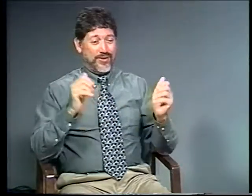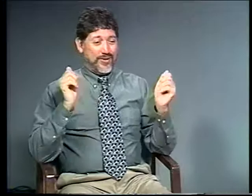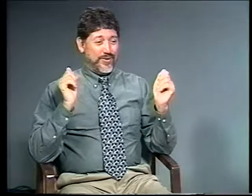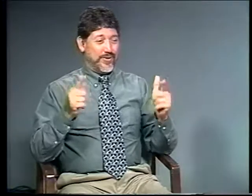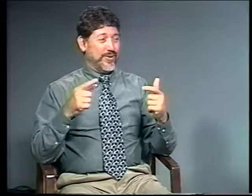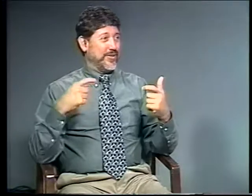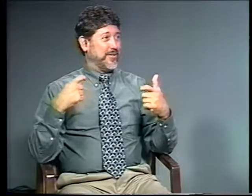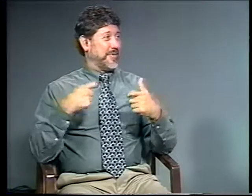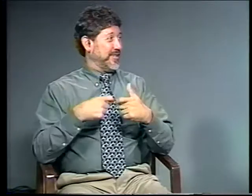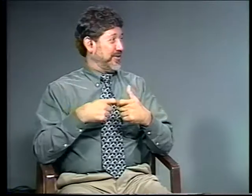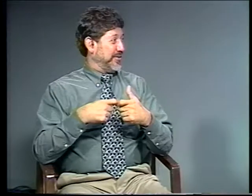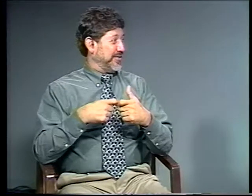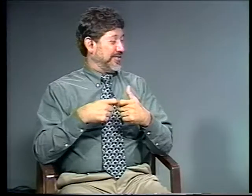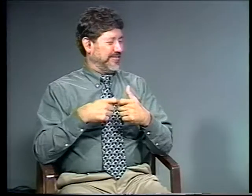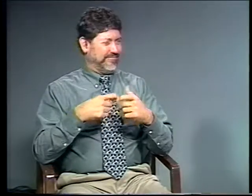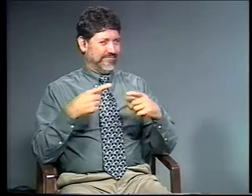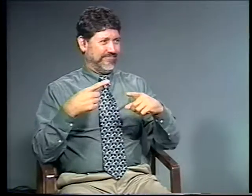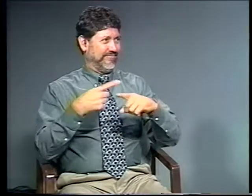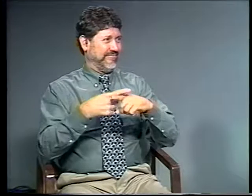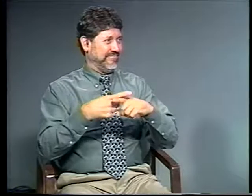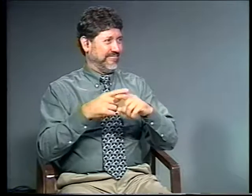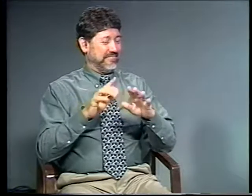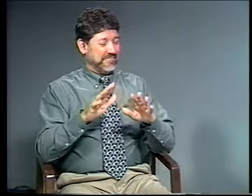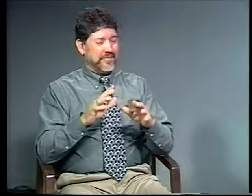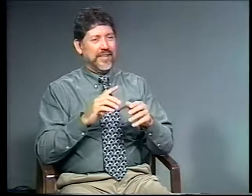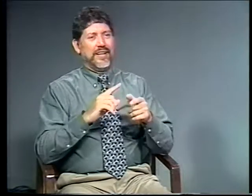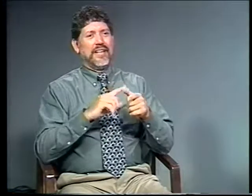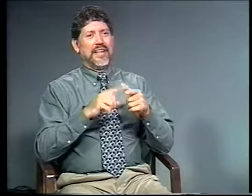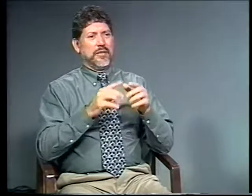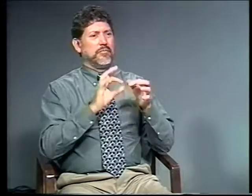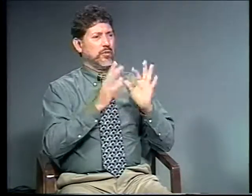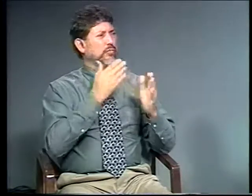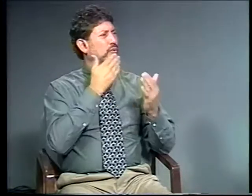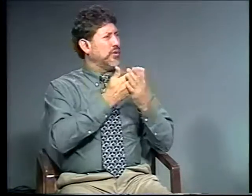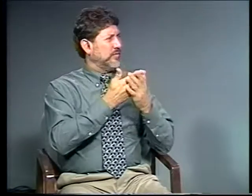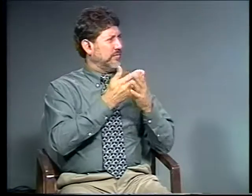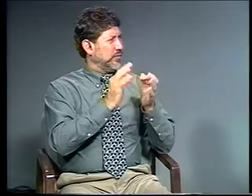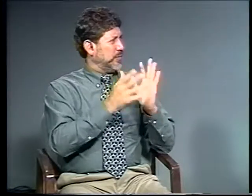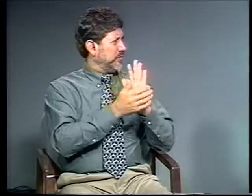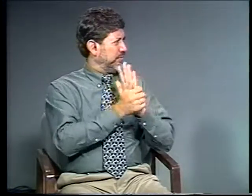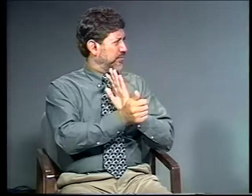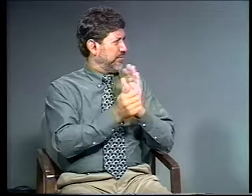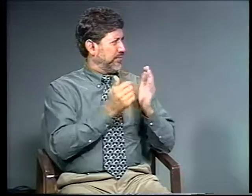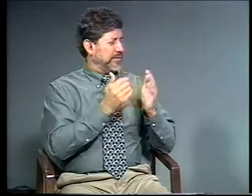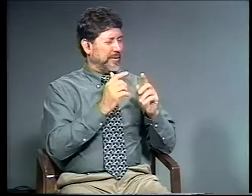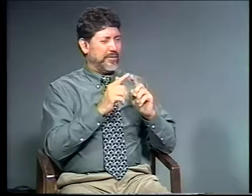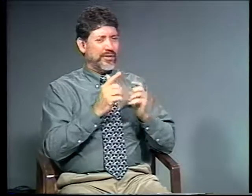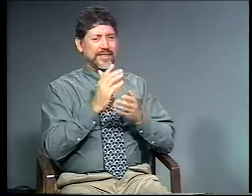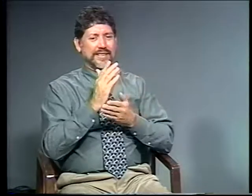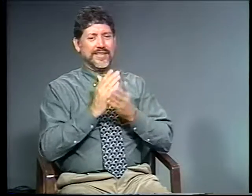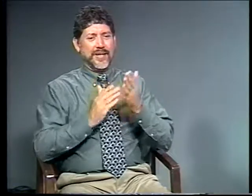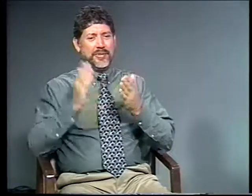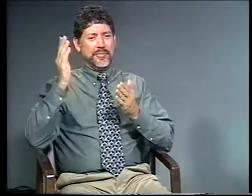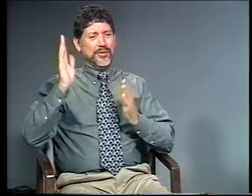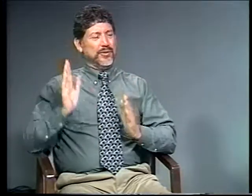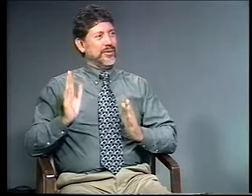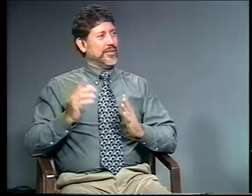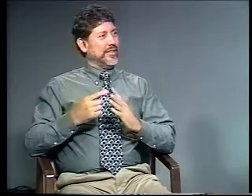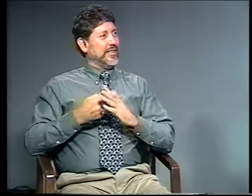interpreter, who of course is Anglo, and the majority of the people there were Hispanic Latino. And of course, in some ways,